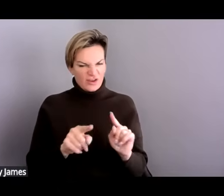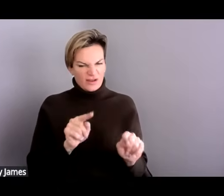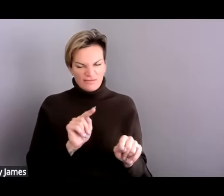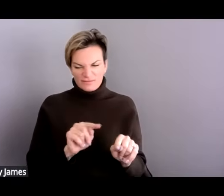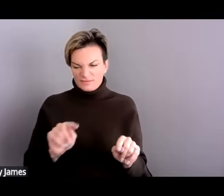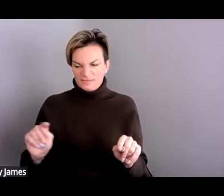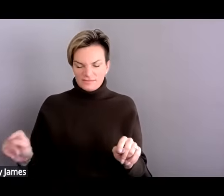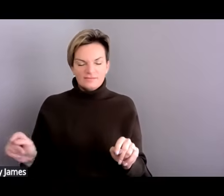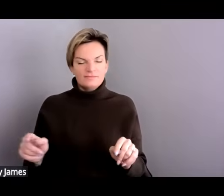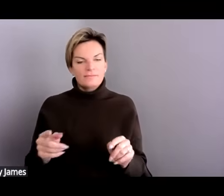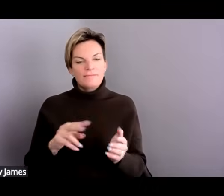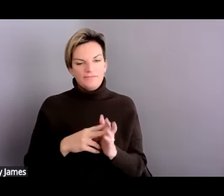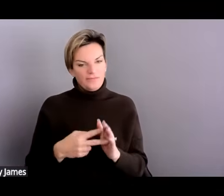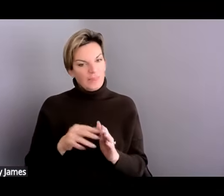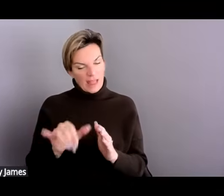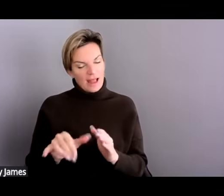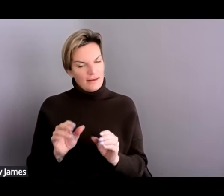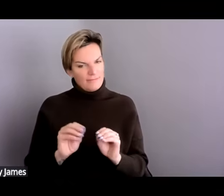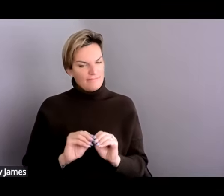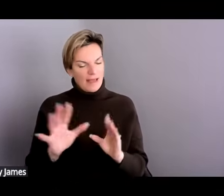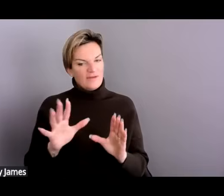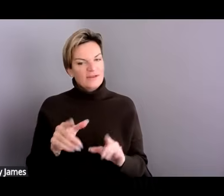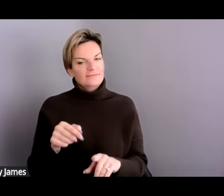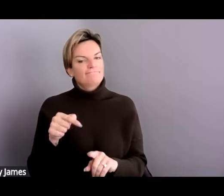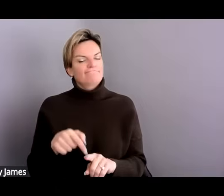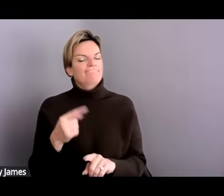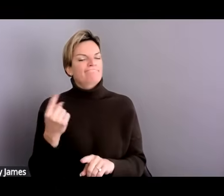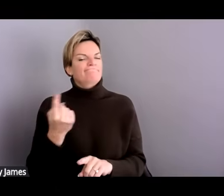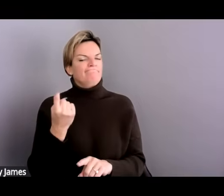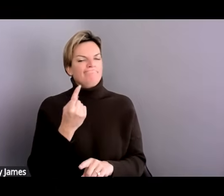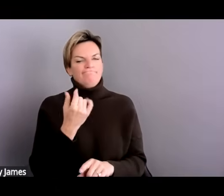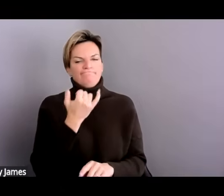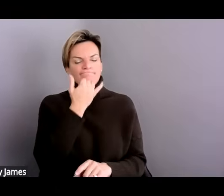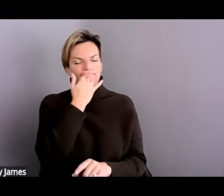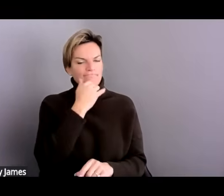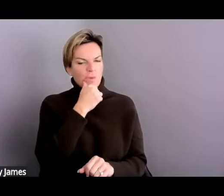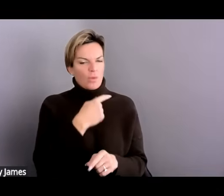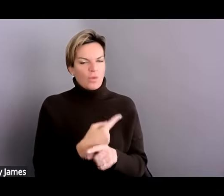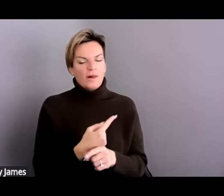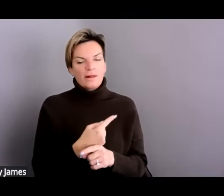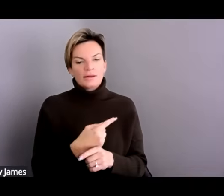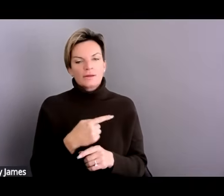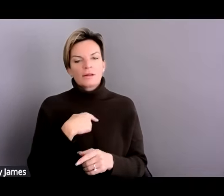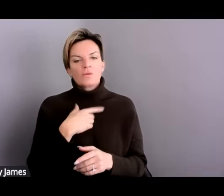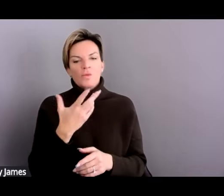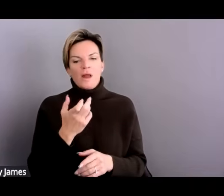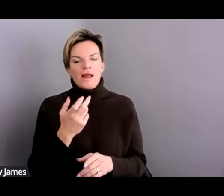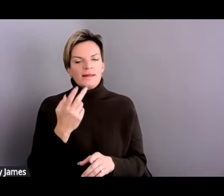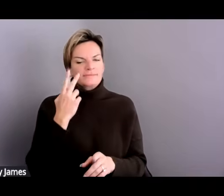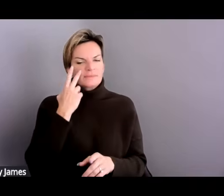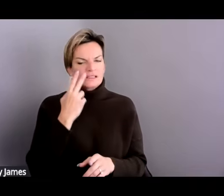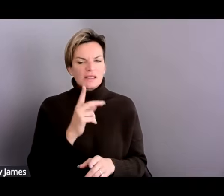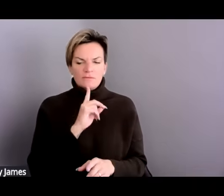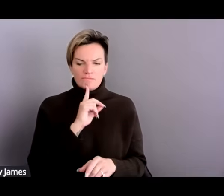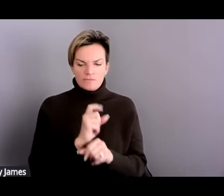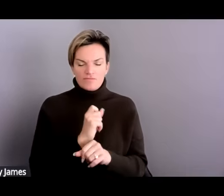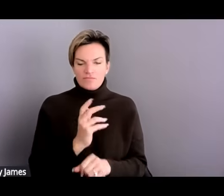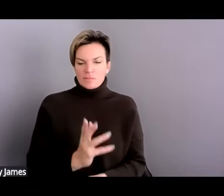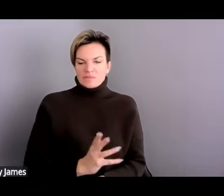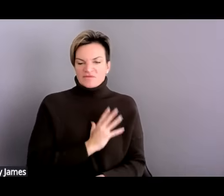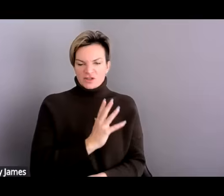right, that's problematic. Let us see, a handwriting exemplar, an official source. But